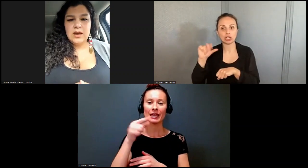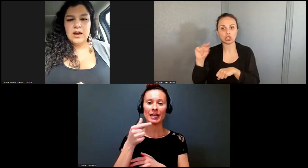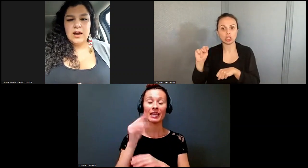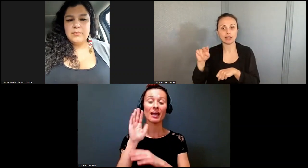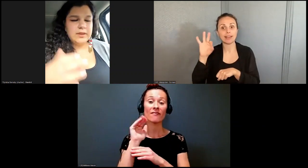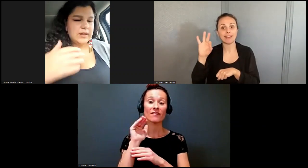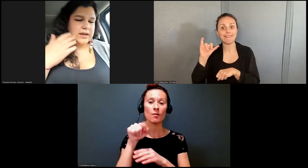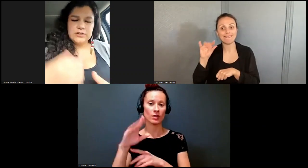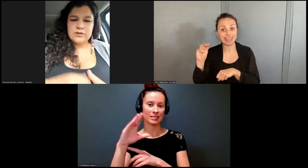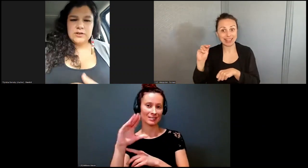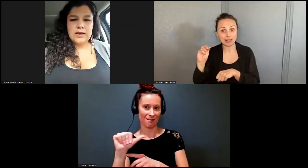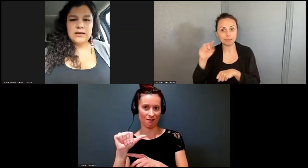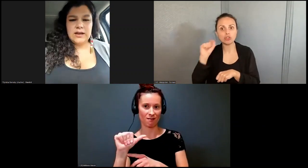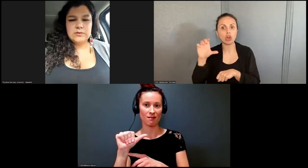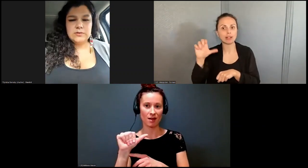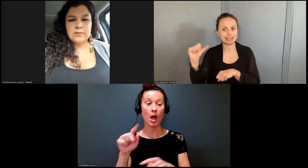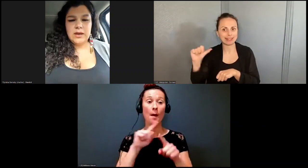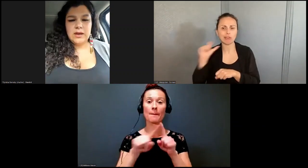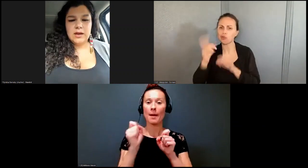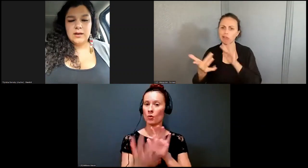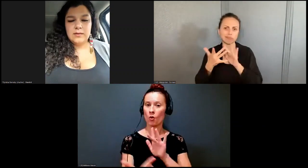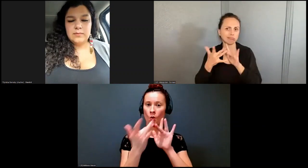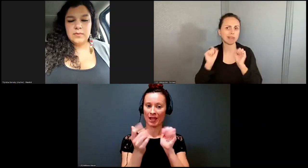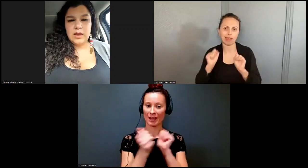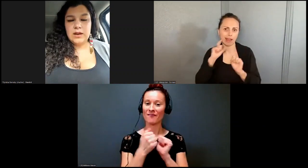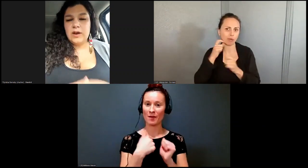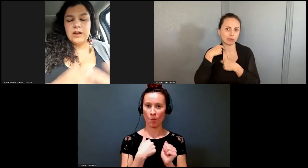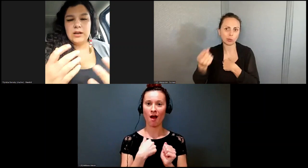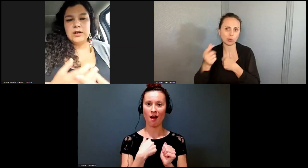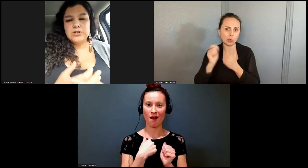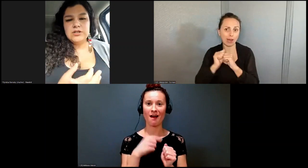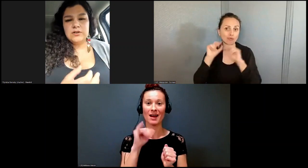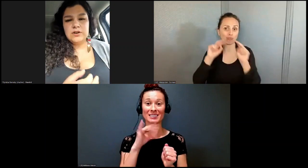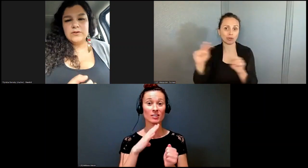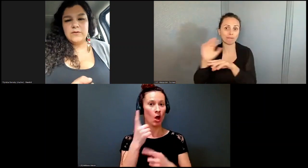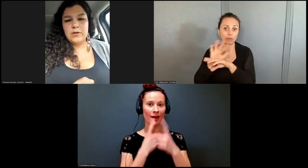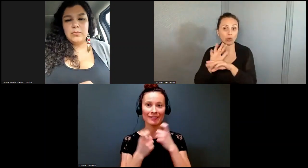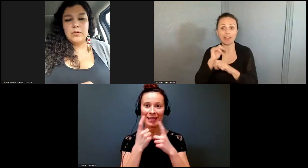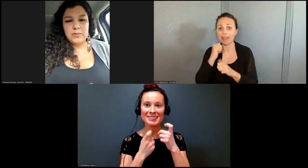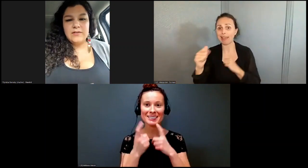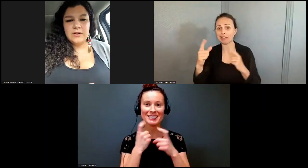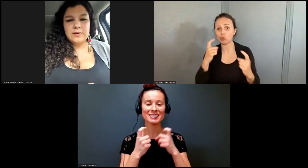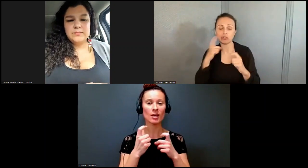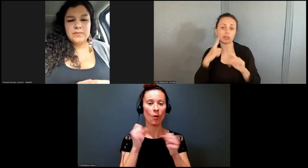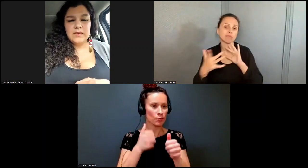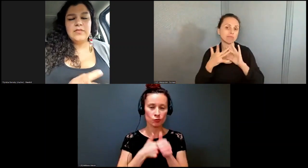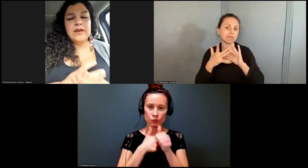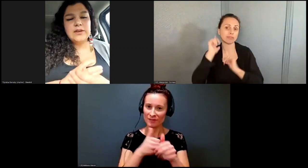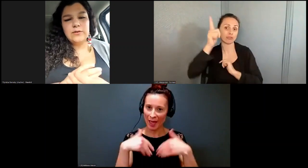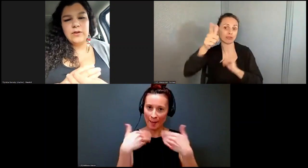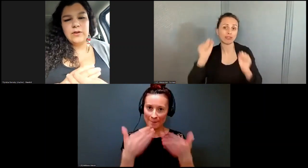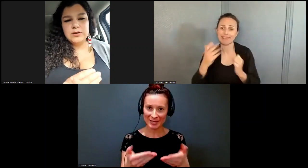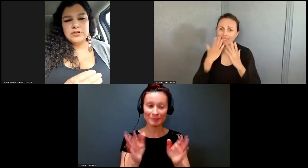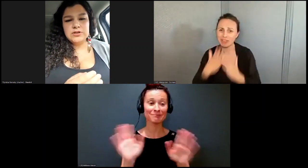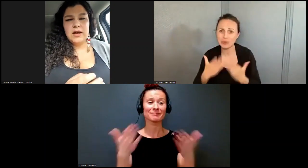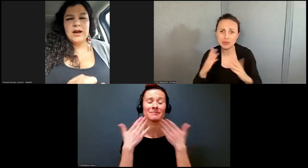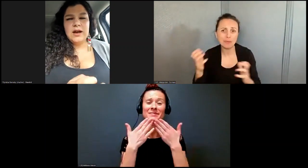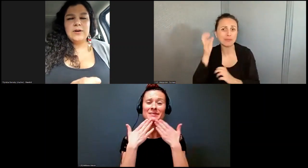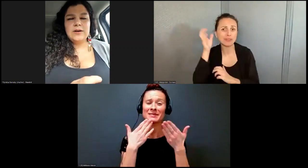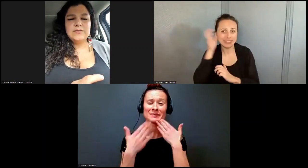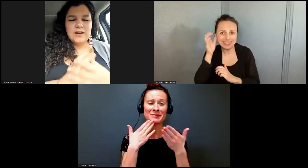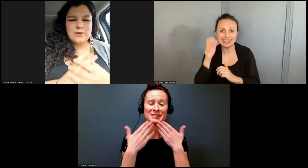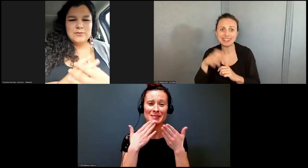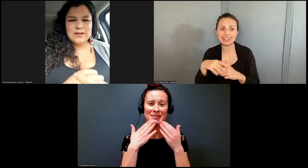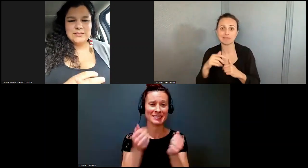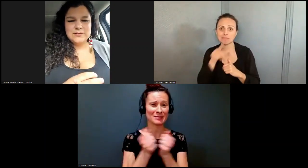healingnationfilm.ca. But like I said, you can get connected with me. And if you had any questions, you can always follow up with me after. And thank you very much,